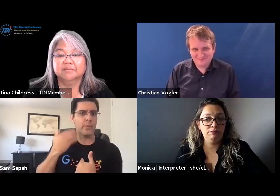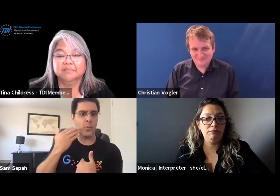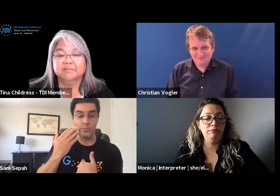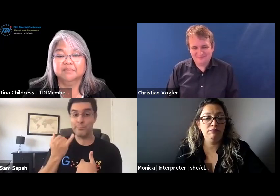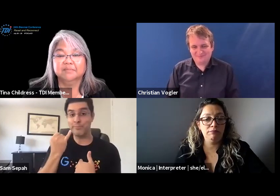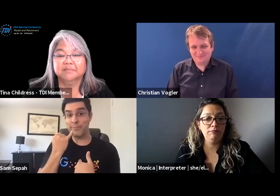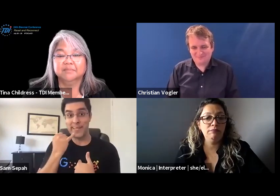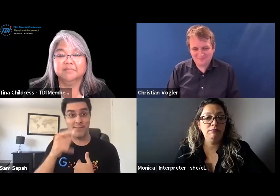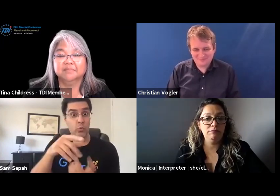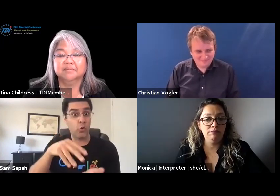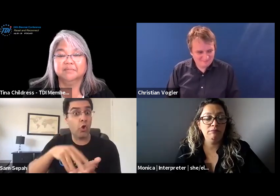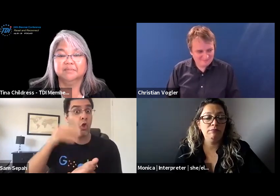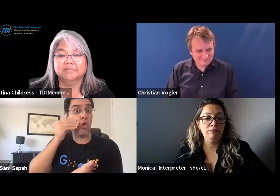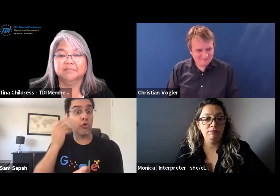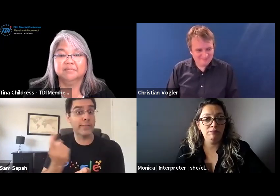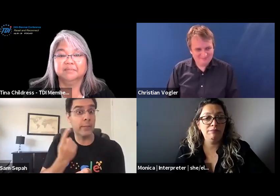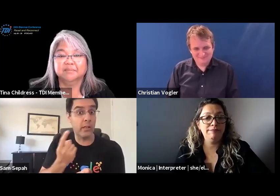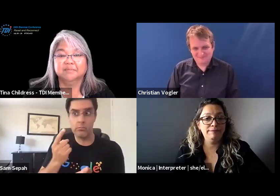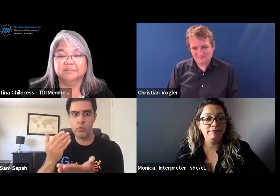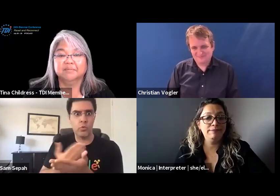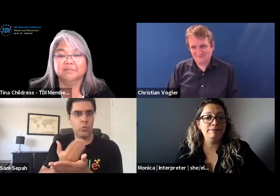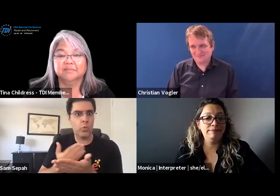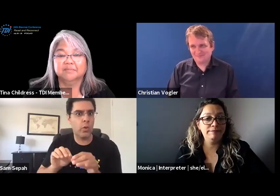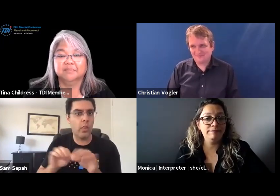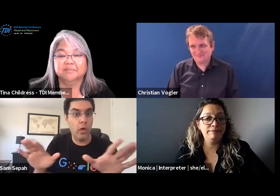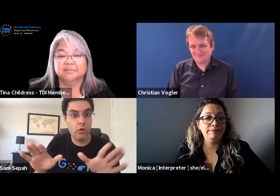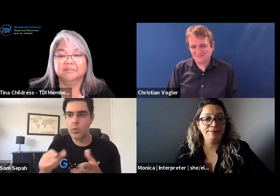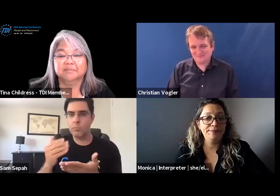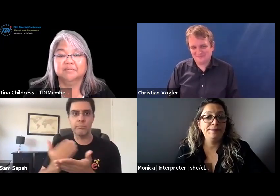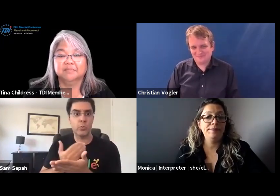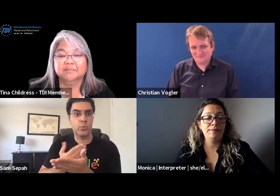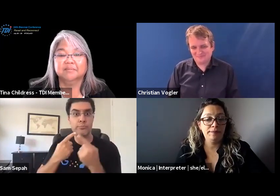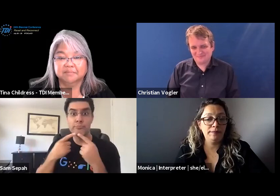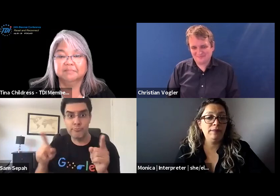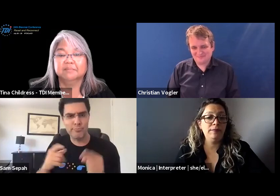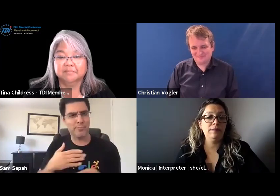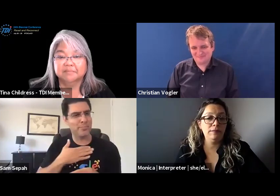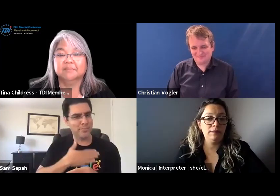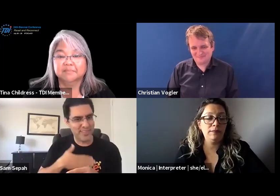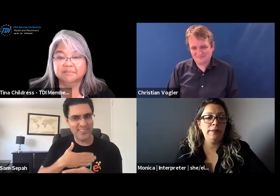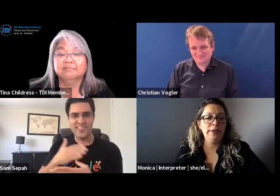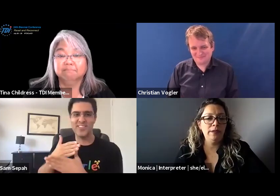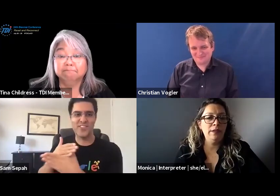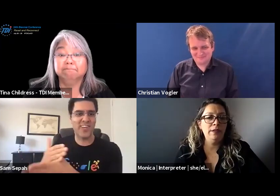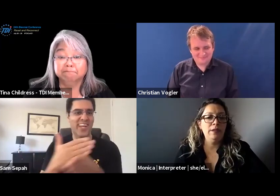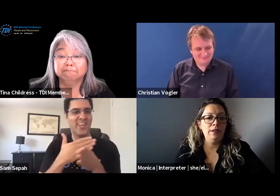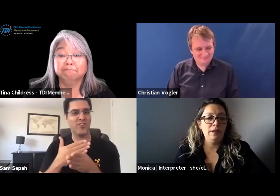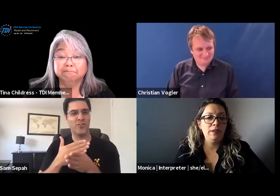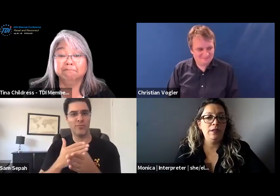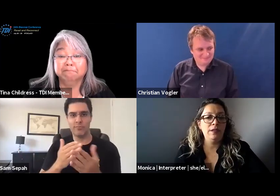comments saying, you know, why don't you let me know? So if you learn something new that's coming out or a new announcement, please